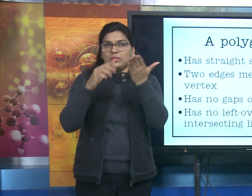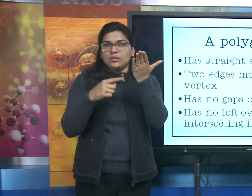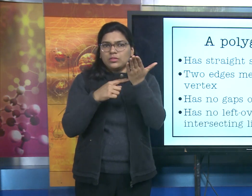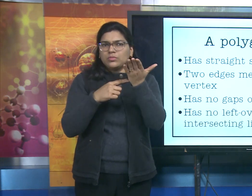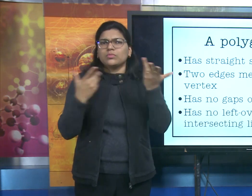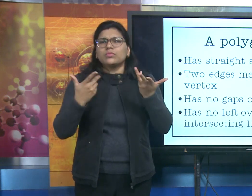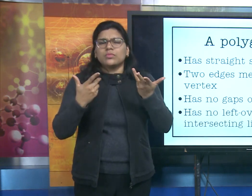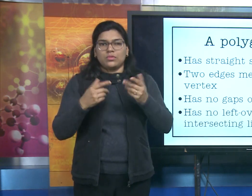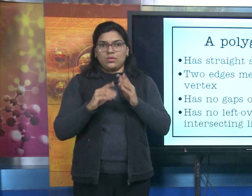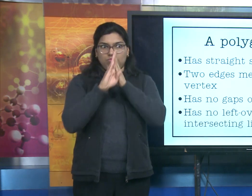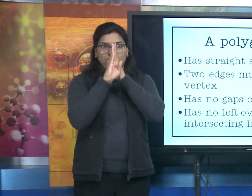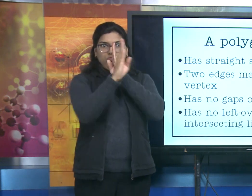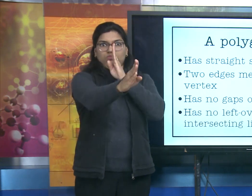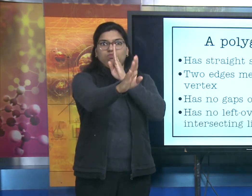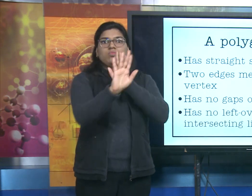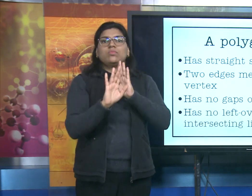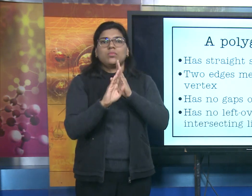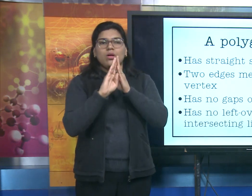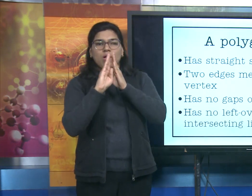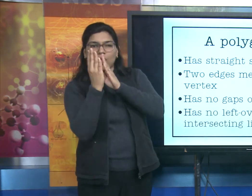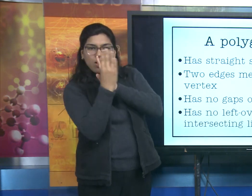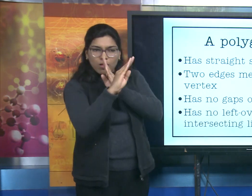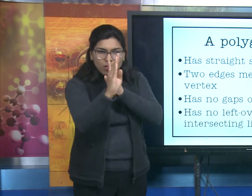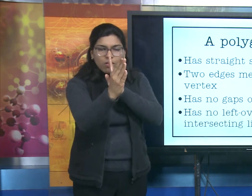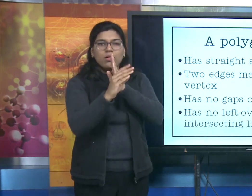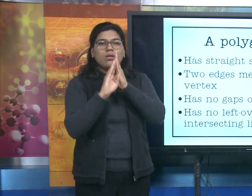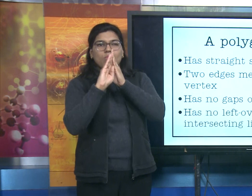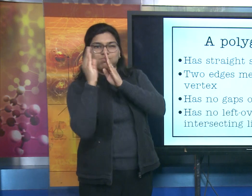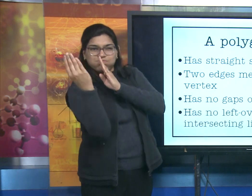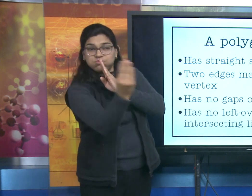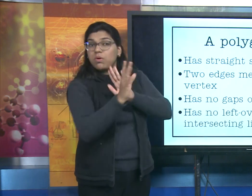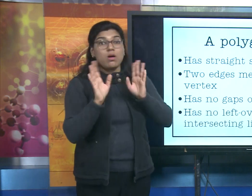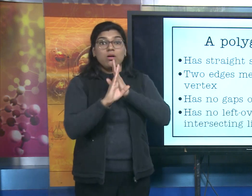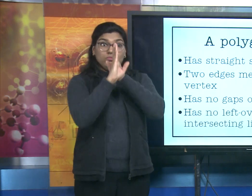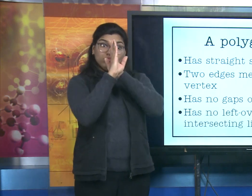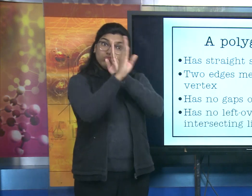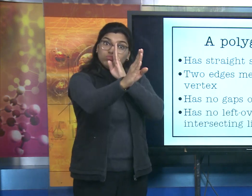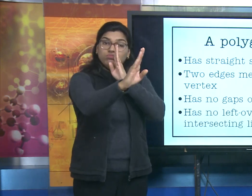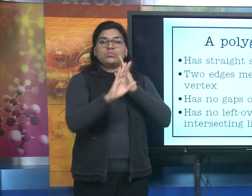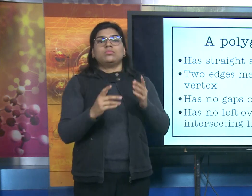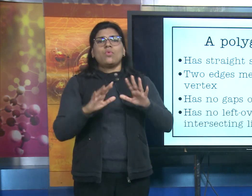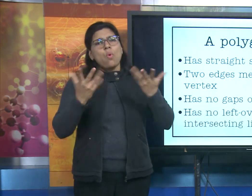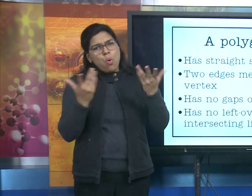S-T-R-A-I-G-H-T, straight, we all know that its meaning is a straight line.